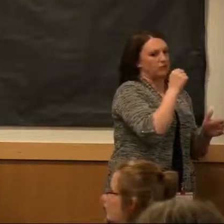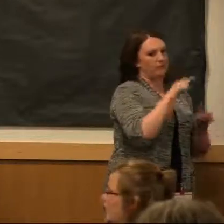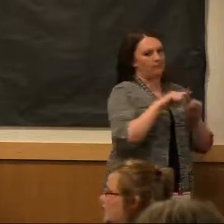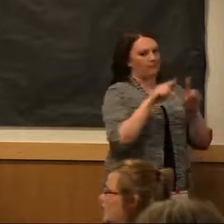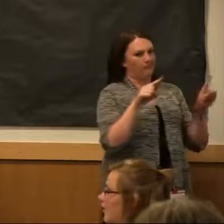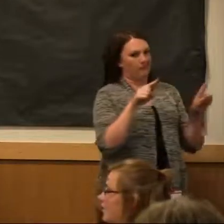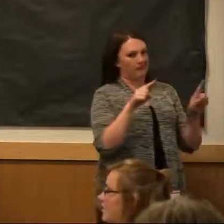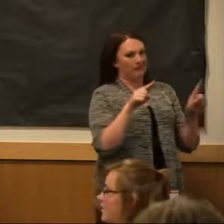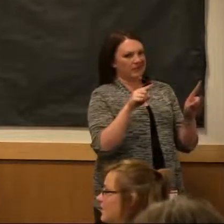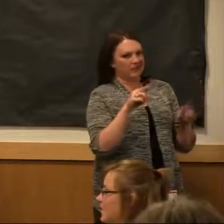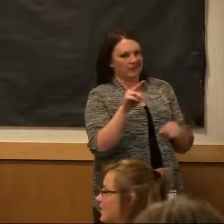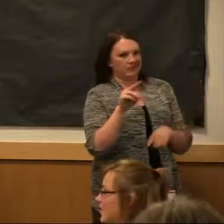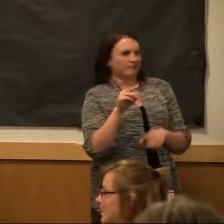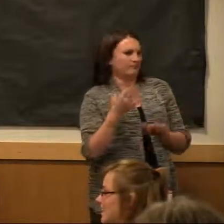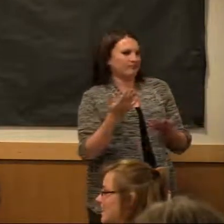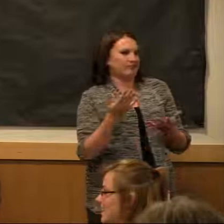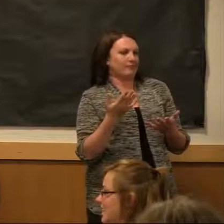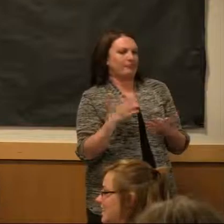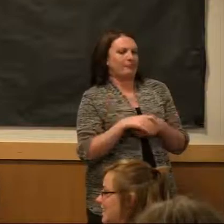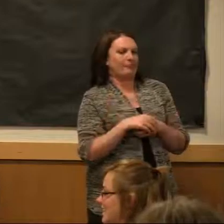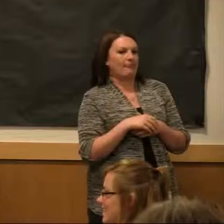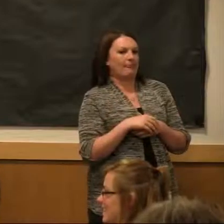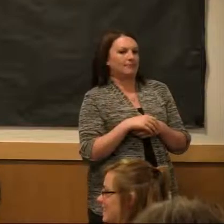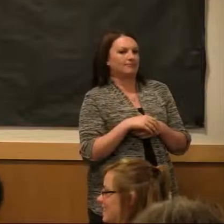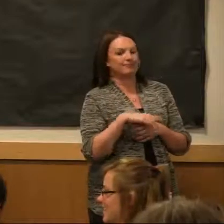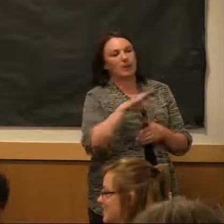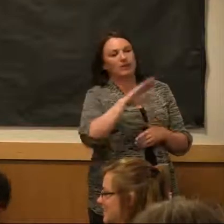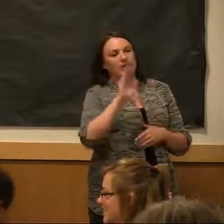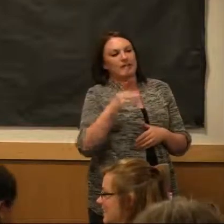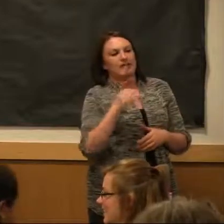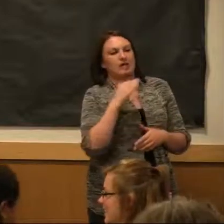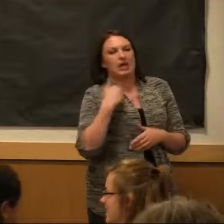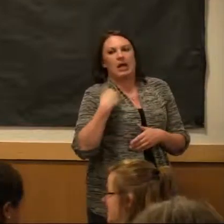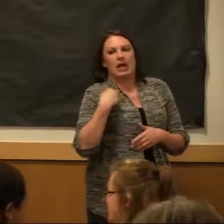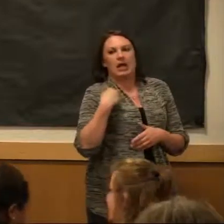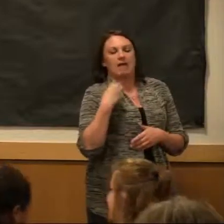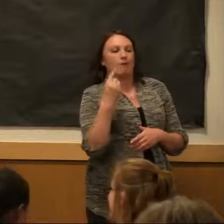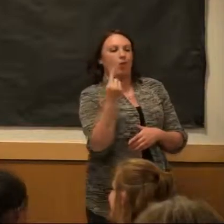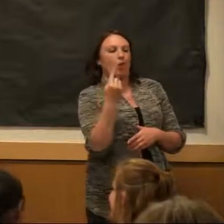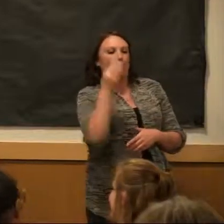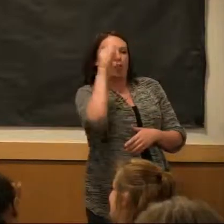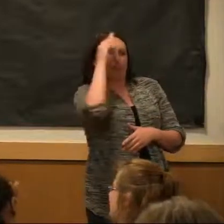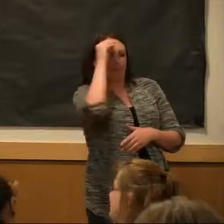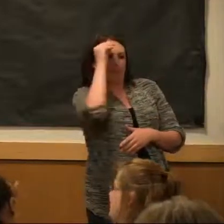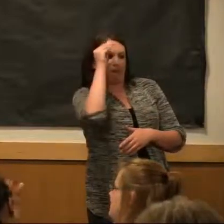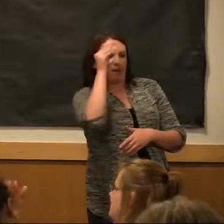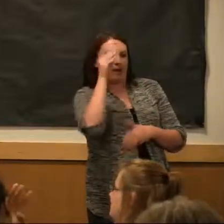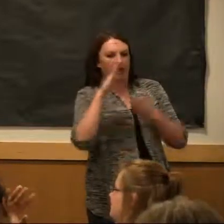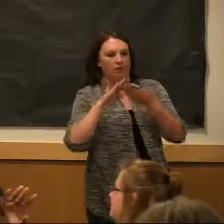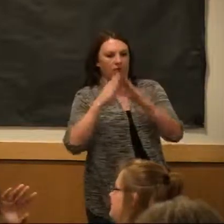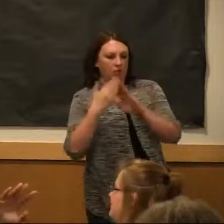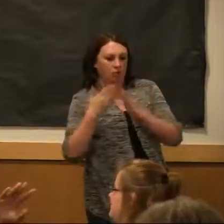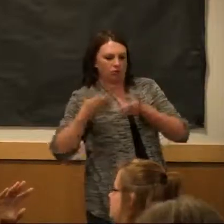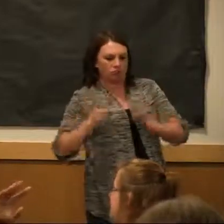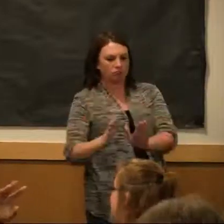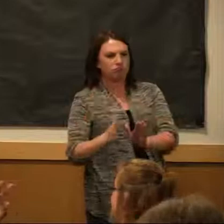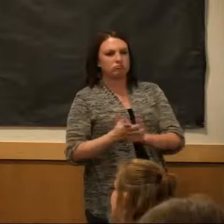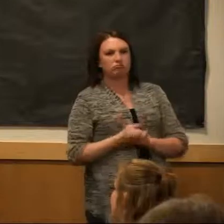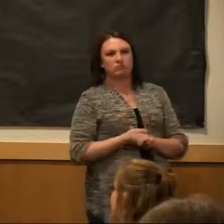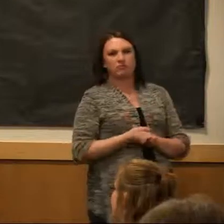community for the last 5 years, I think. 6 years ago was the last time we had an all-male community.